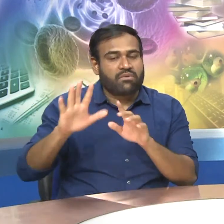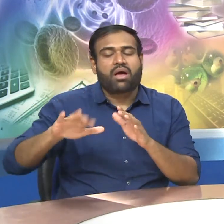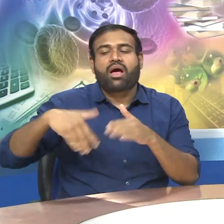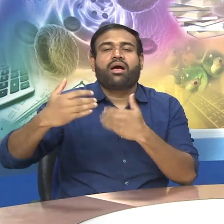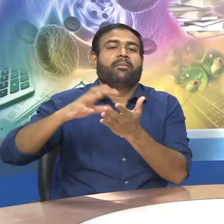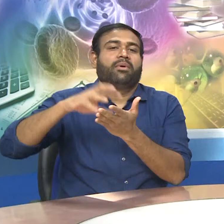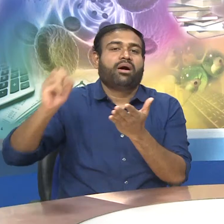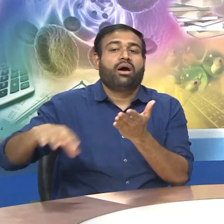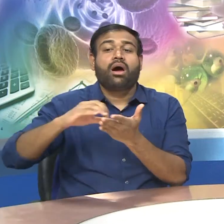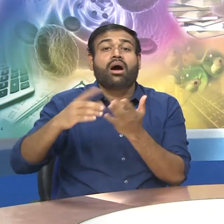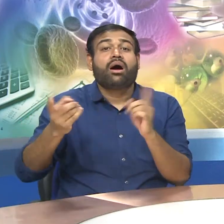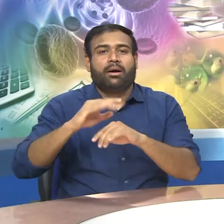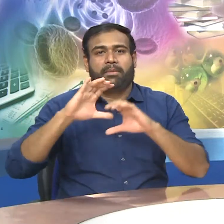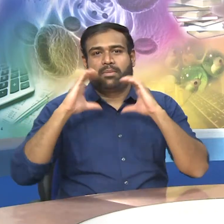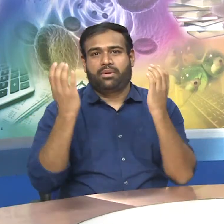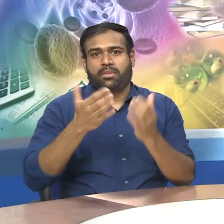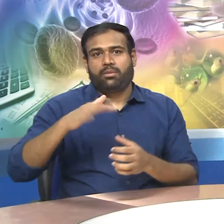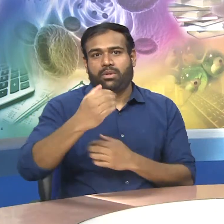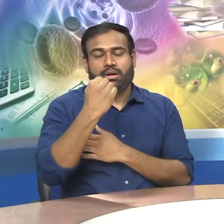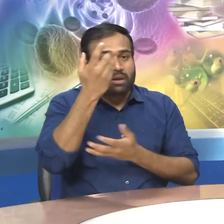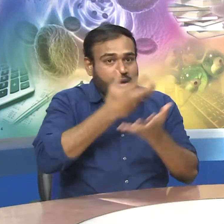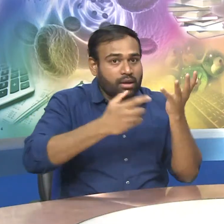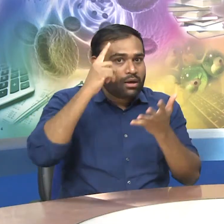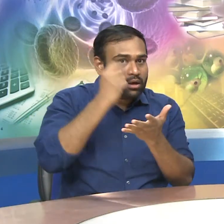were abolished.